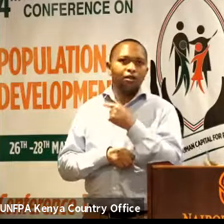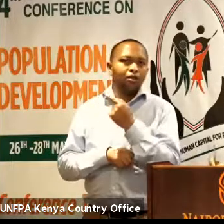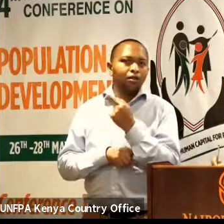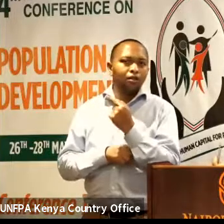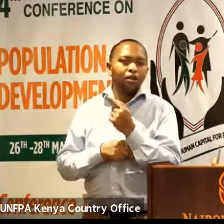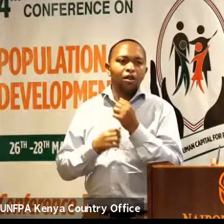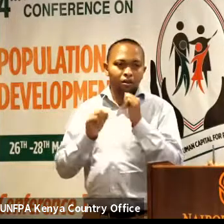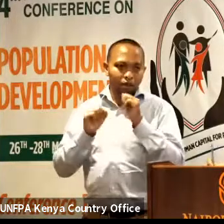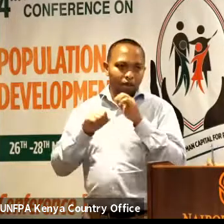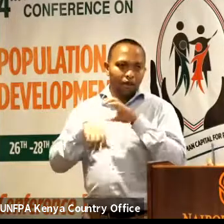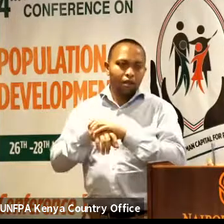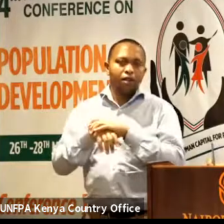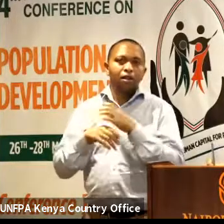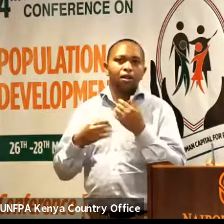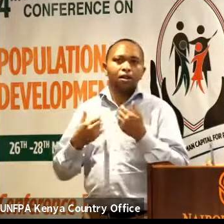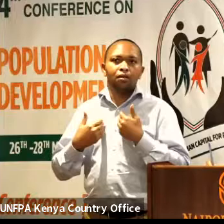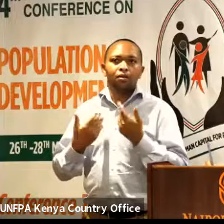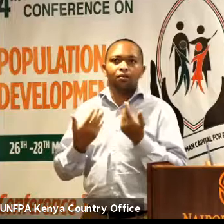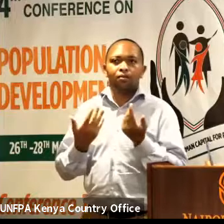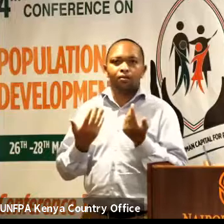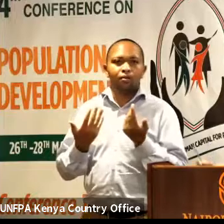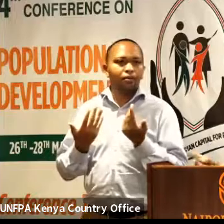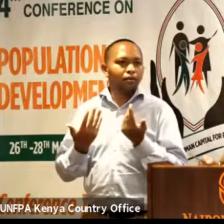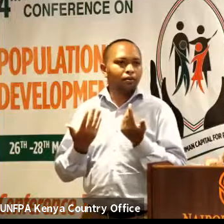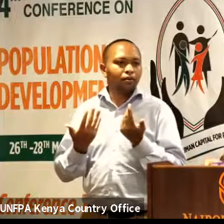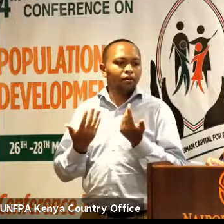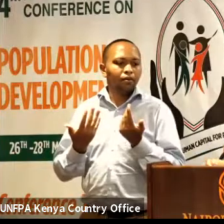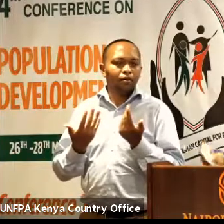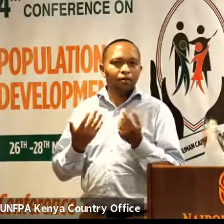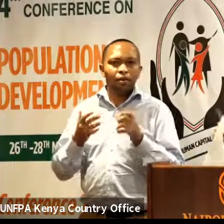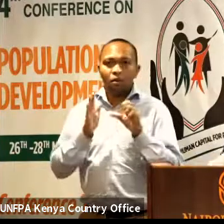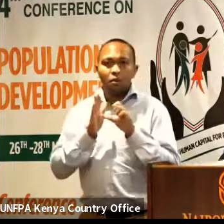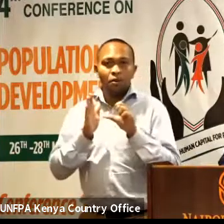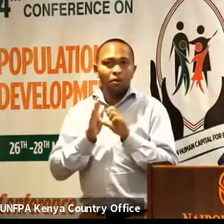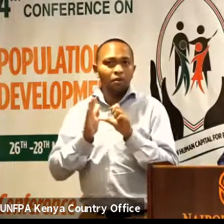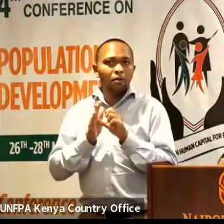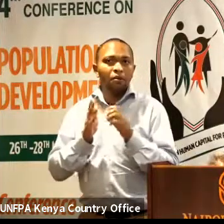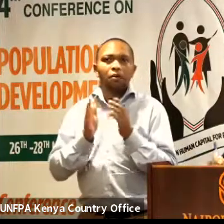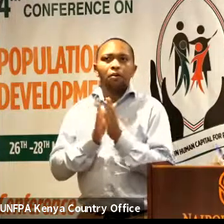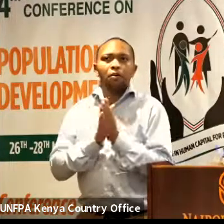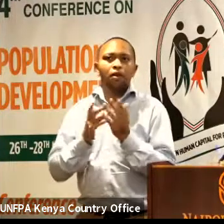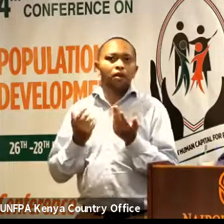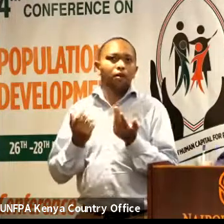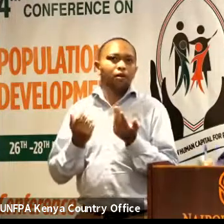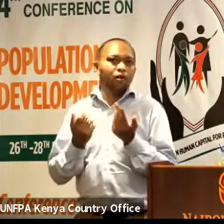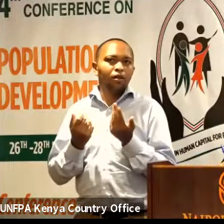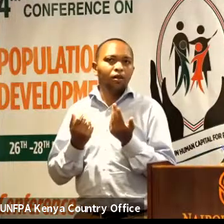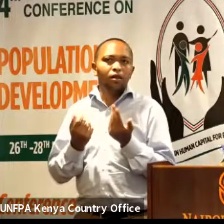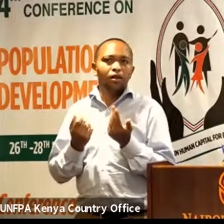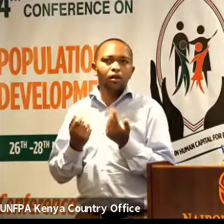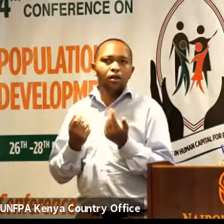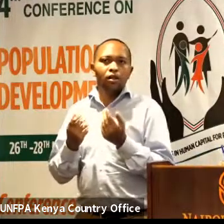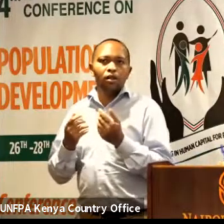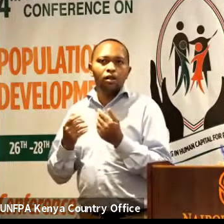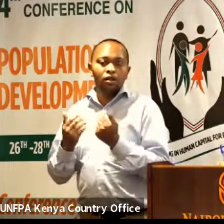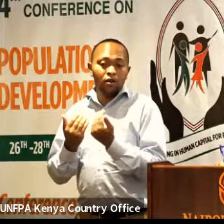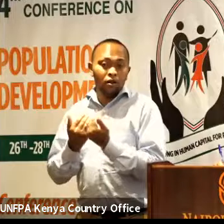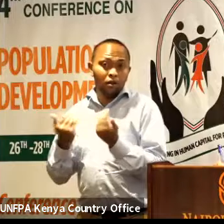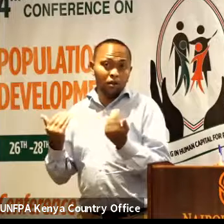out that we still have a problem with the neonatal mortality, and that's where the problem